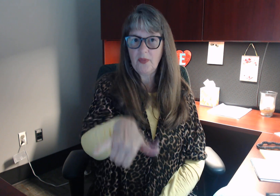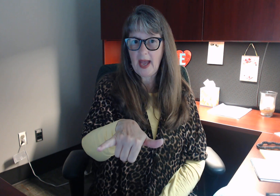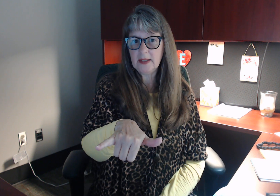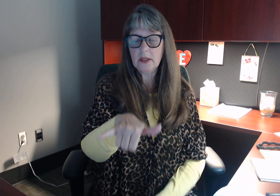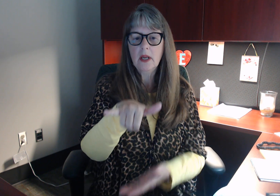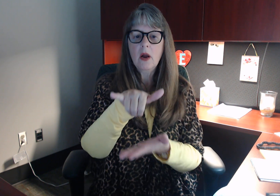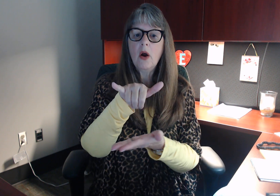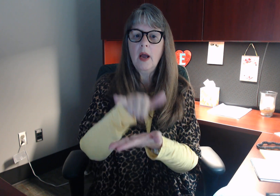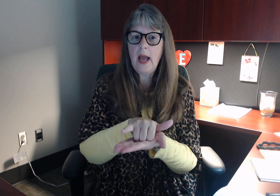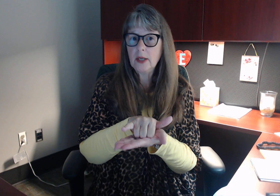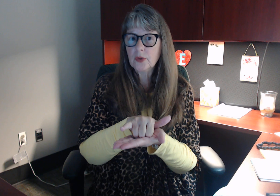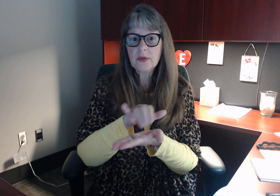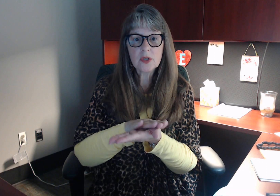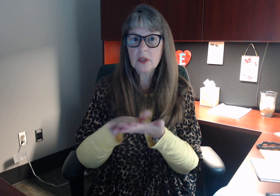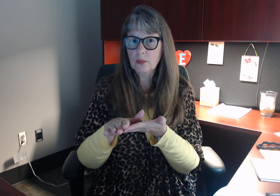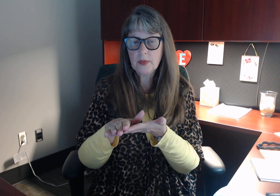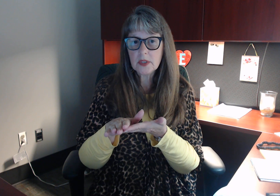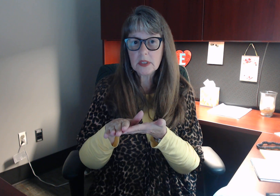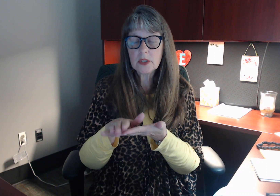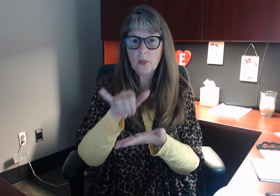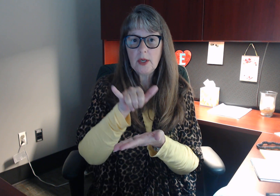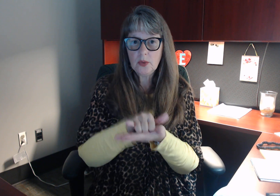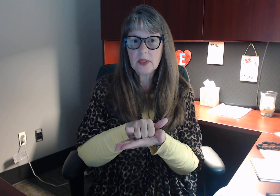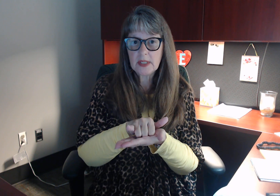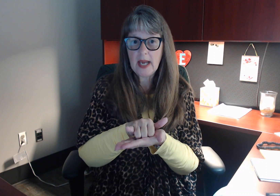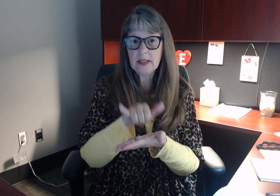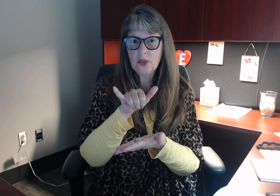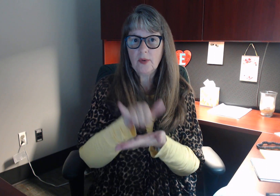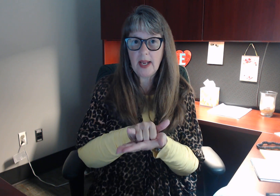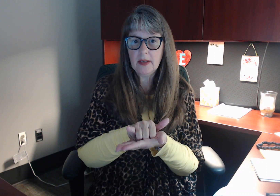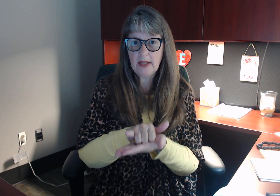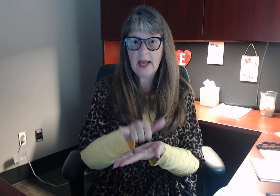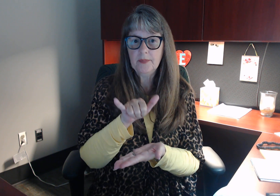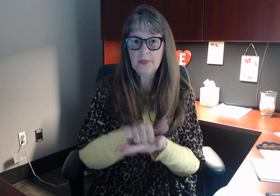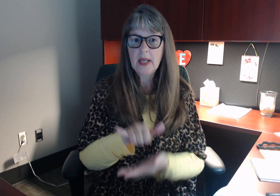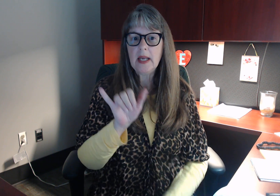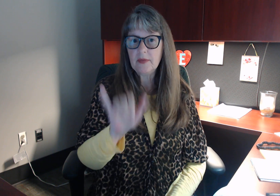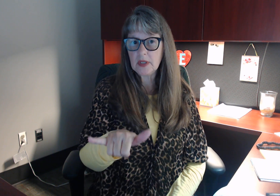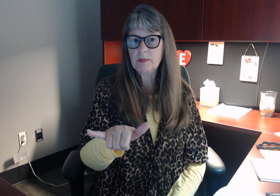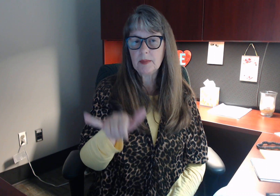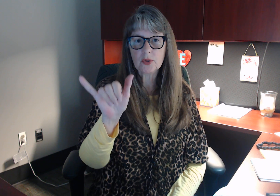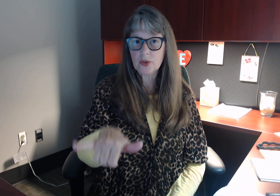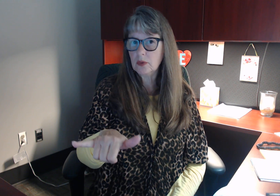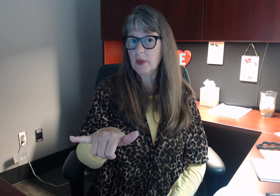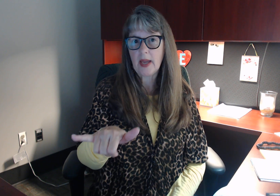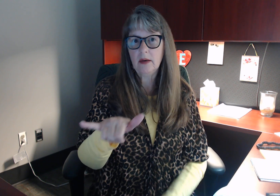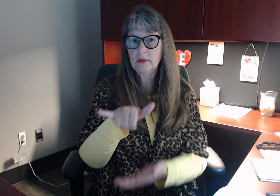that. I learned this is the way to do it, is that it's in your hand, that, and I've seen people just do it without the